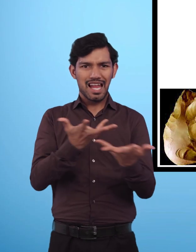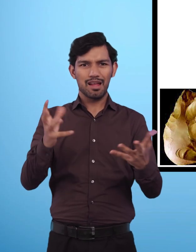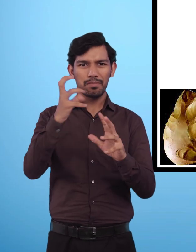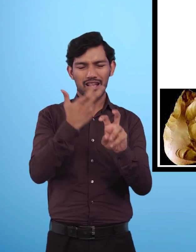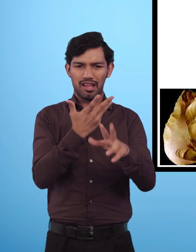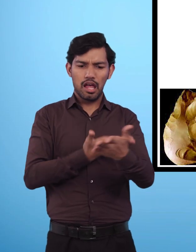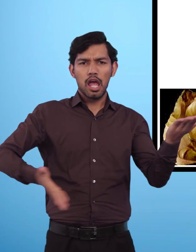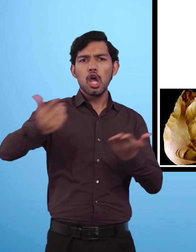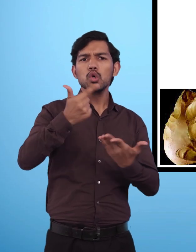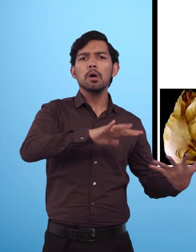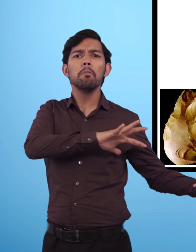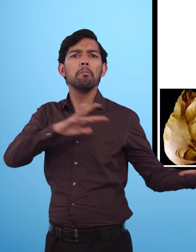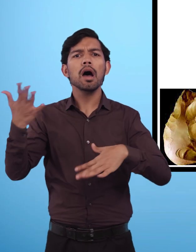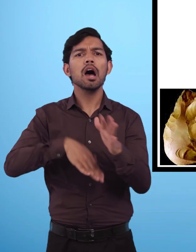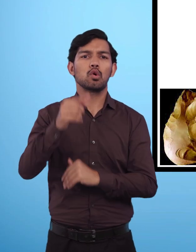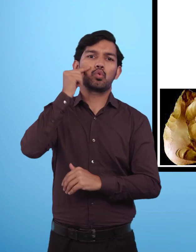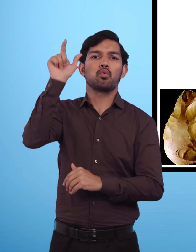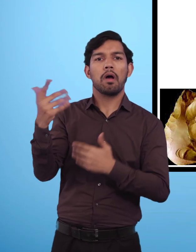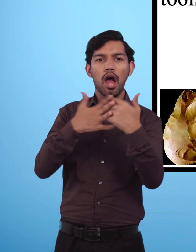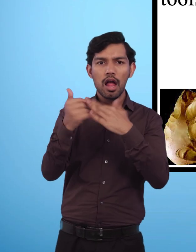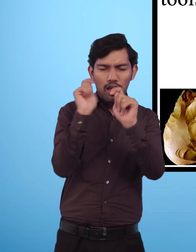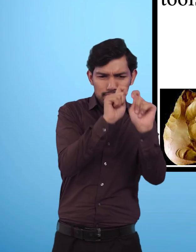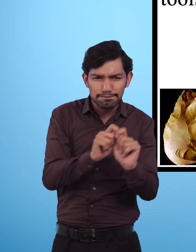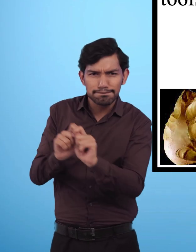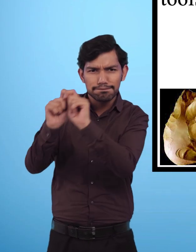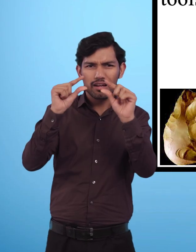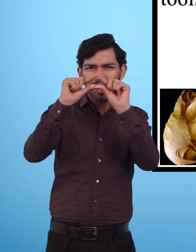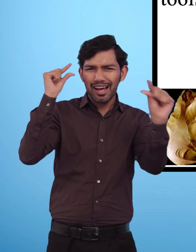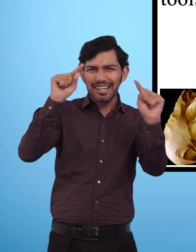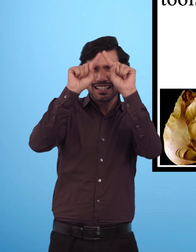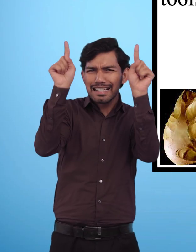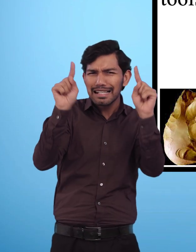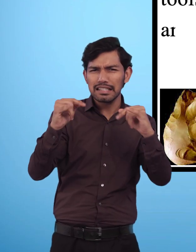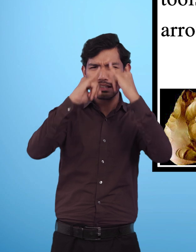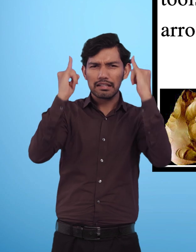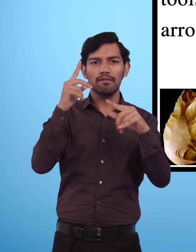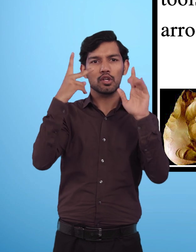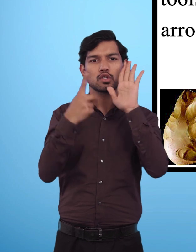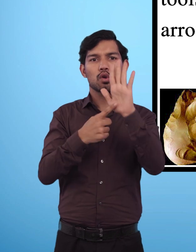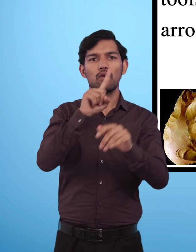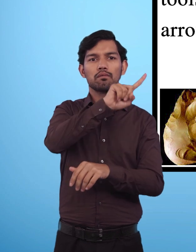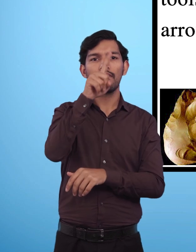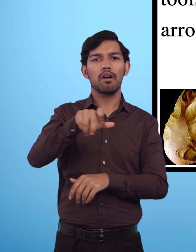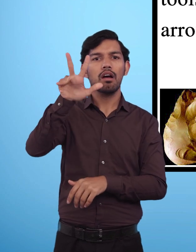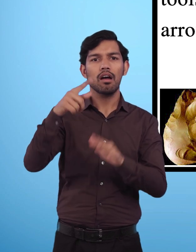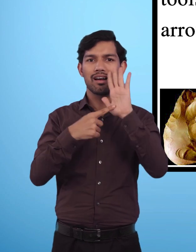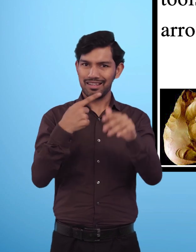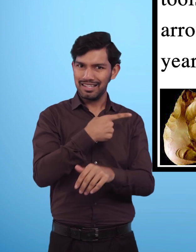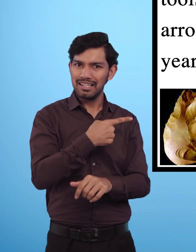Human beings have been using rocks to make tools such as hand axes and arrowheads since thousands of